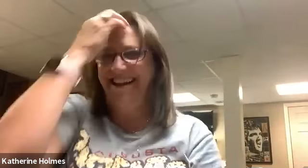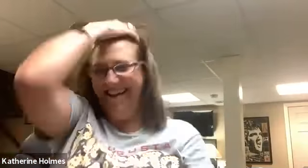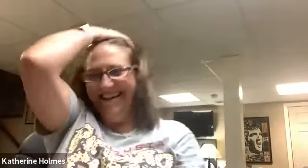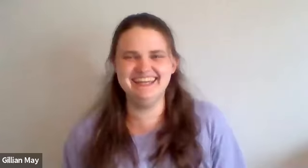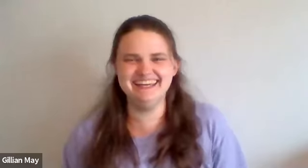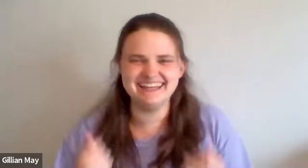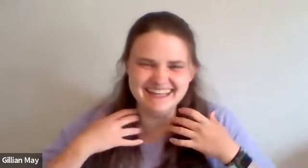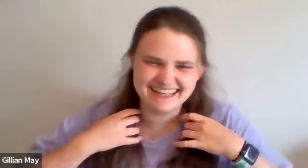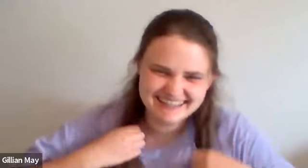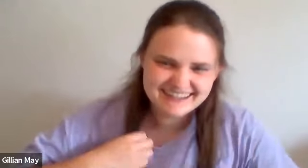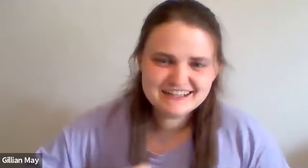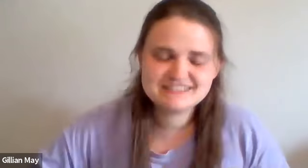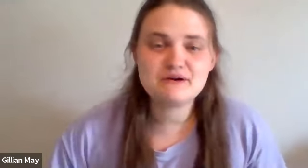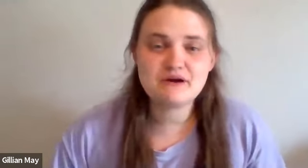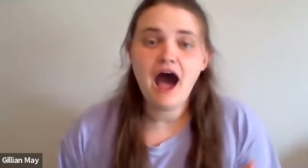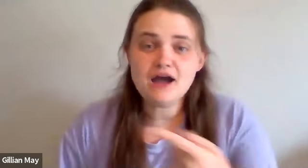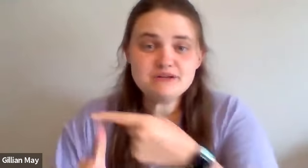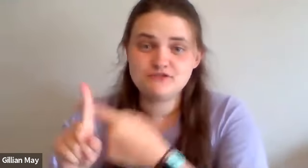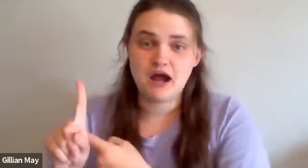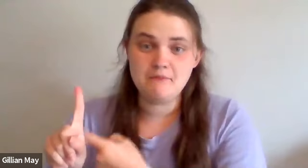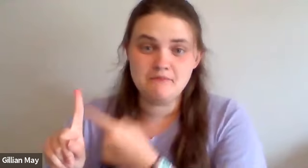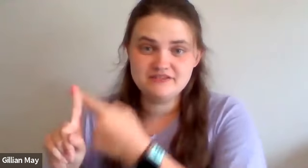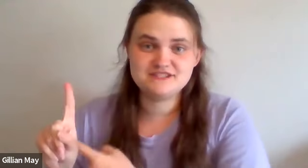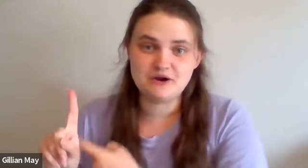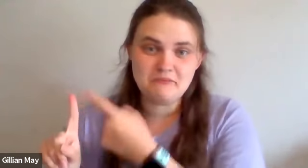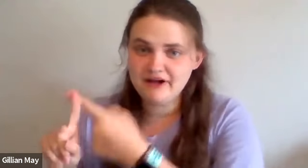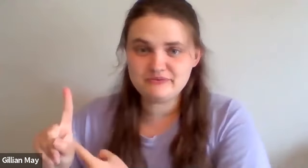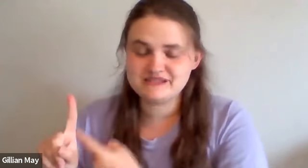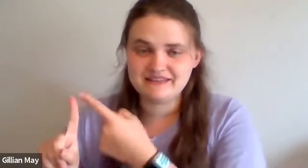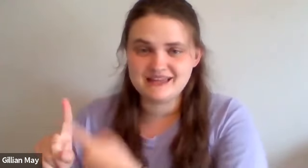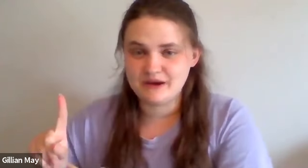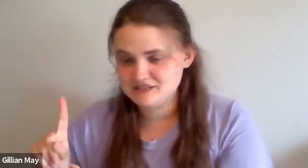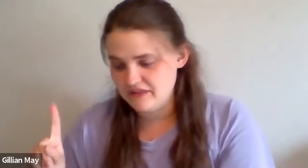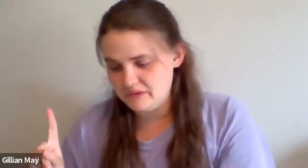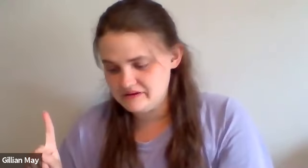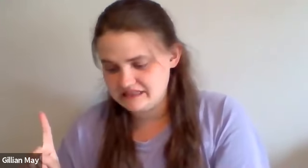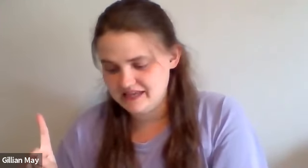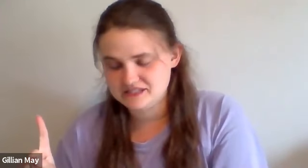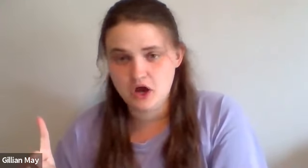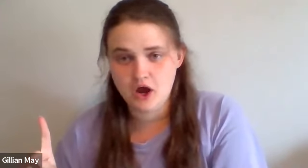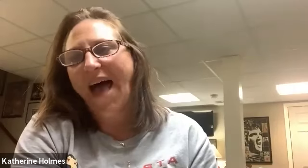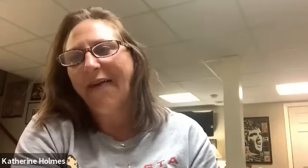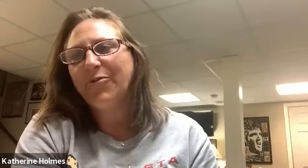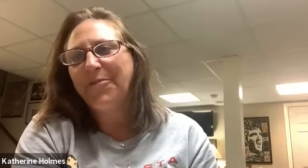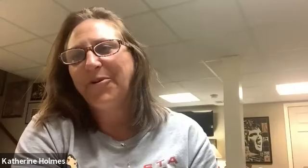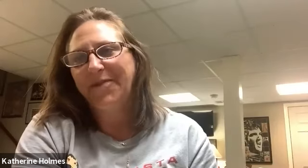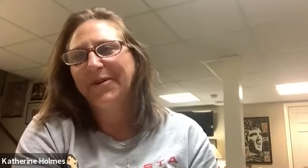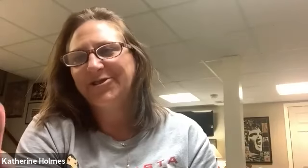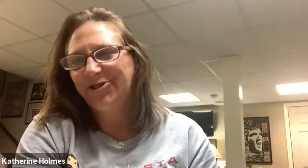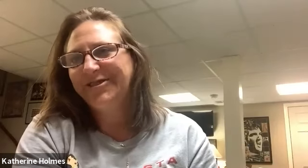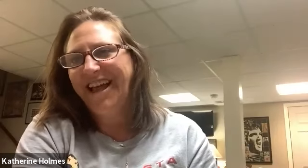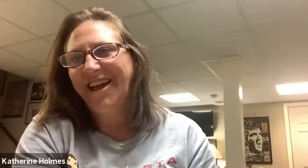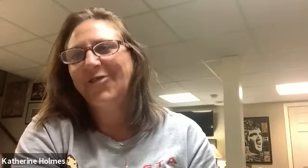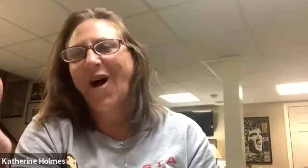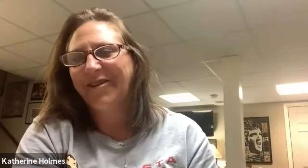yes, because I always forgot month. So month was like that. I saw that one, and I think that's why I remembered it, because you said you always